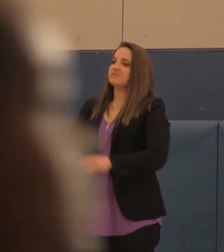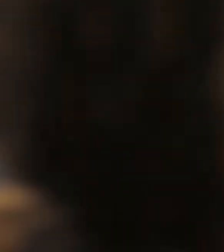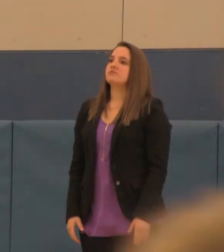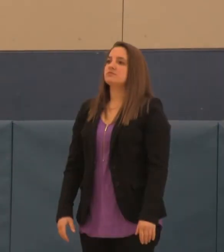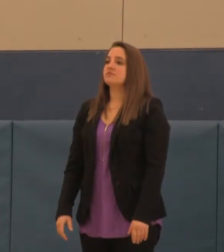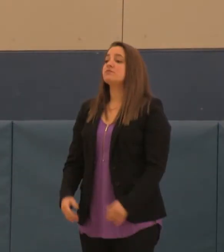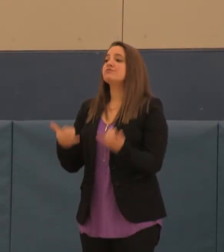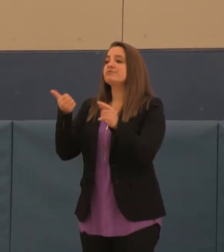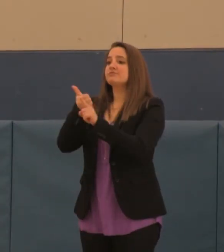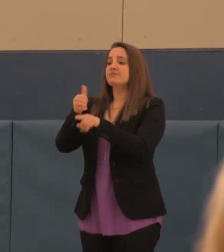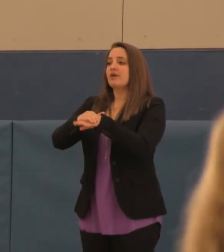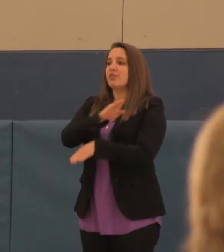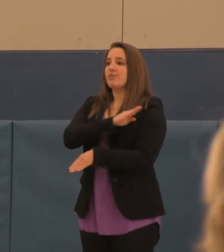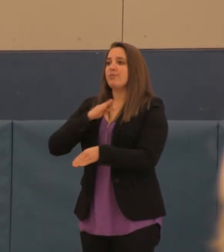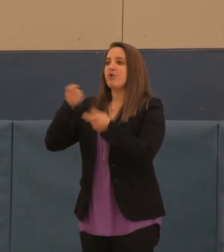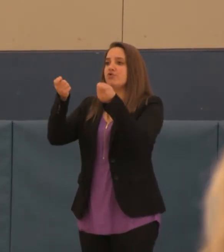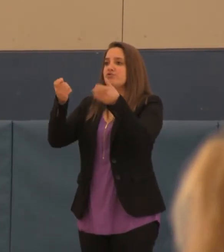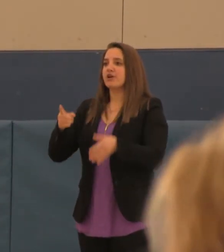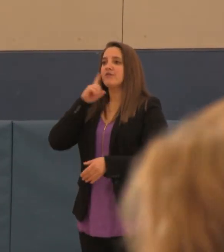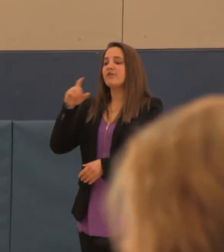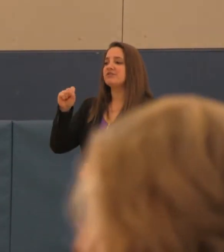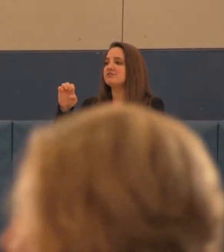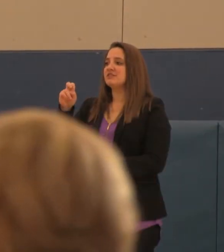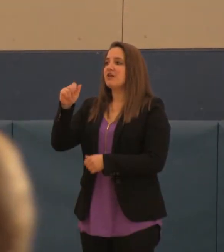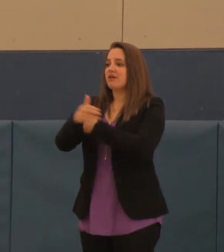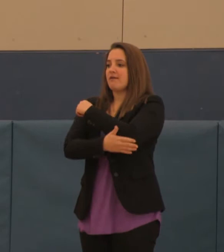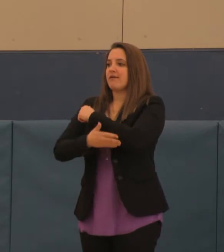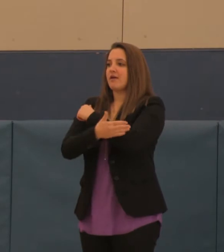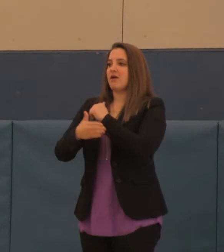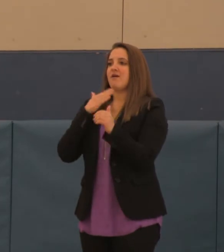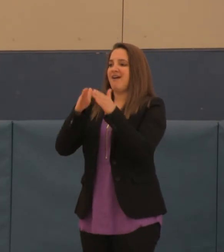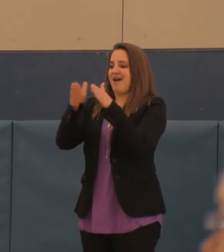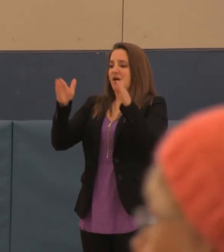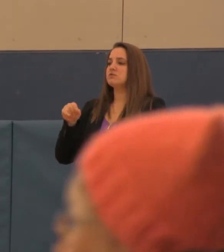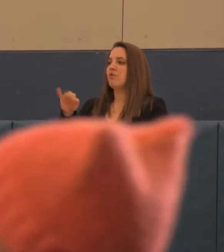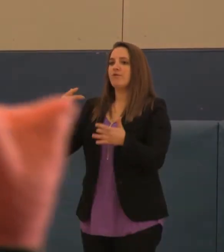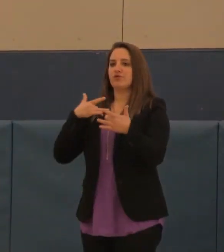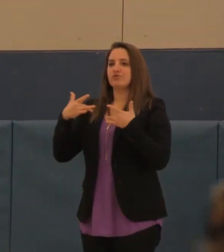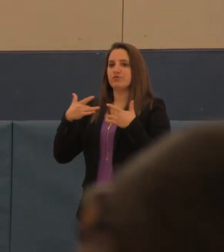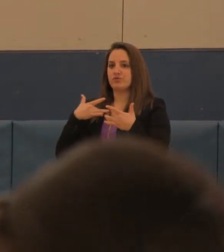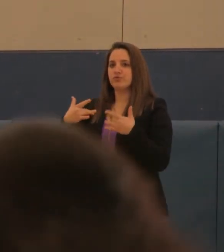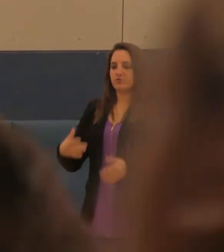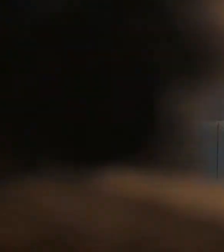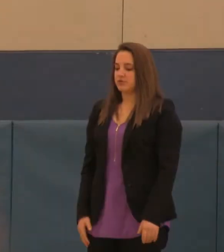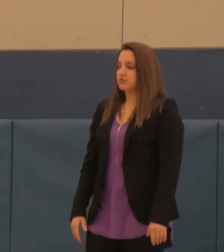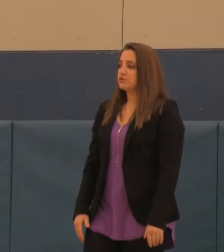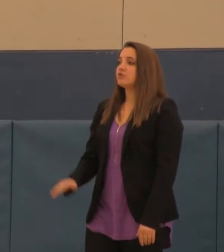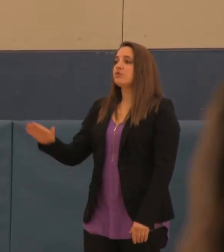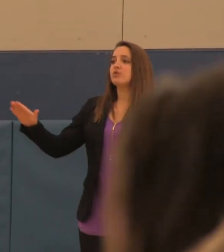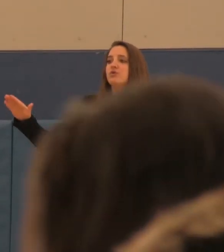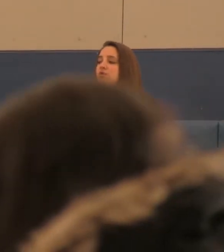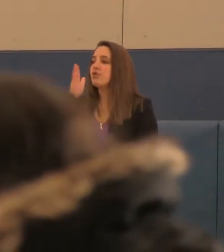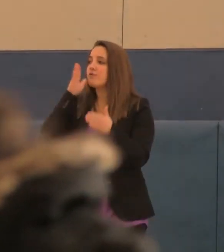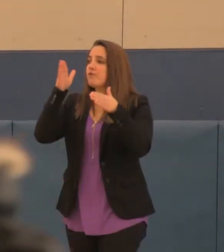And currently serves on the board of directors of the Seneca County House of Concern. Her focus as a volunteer